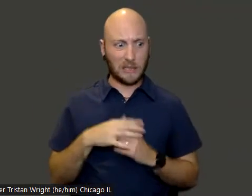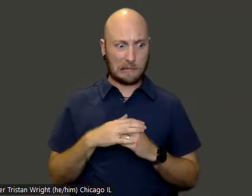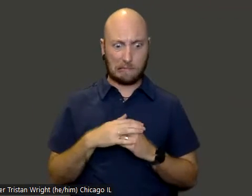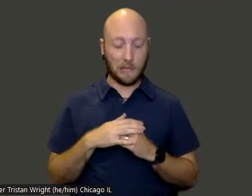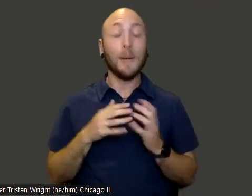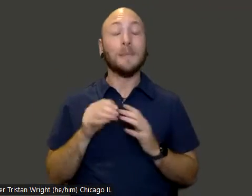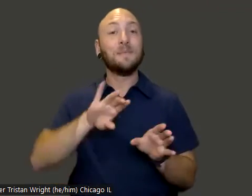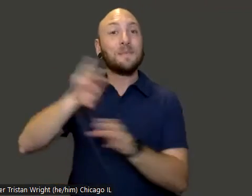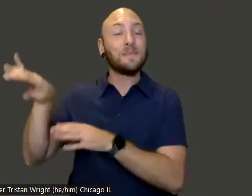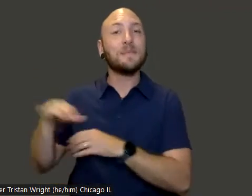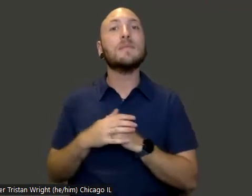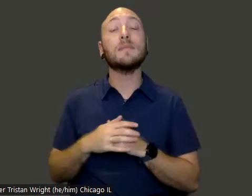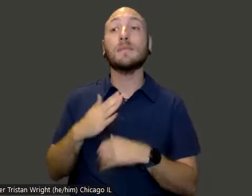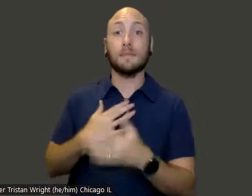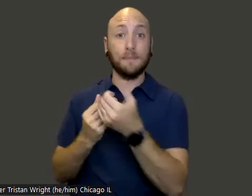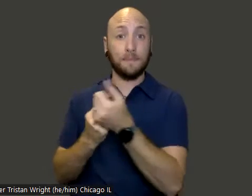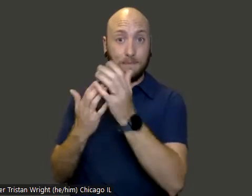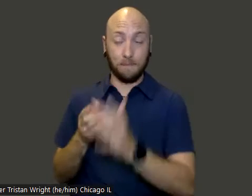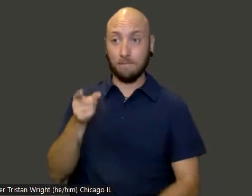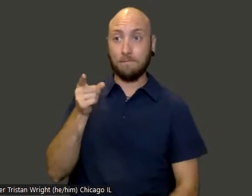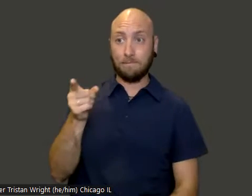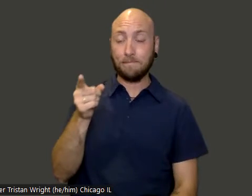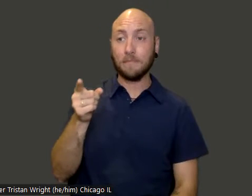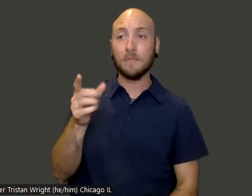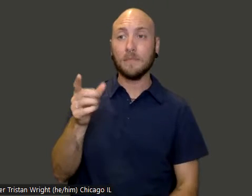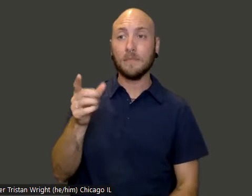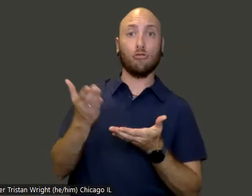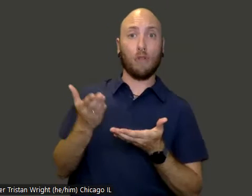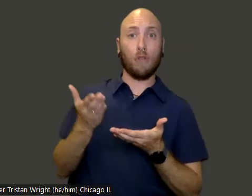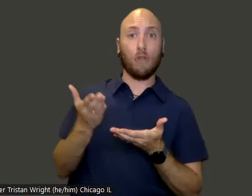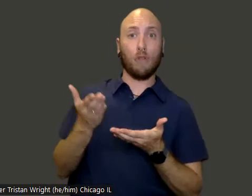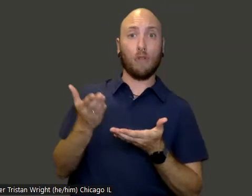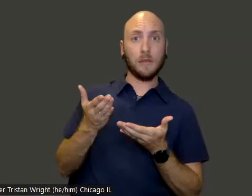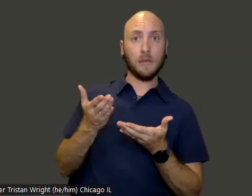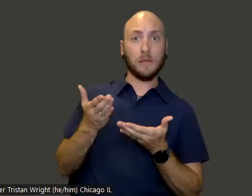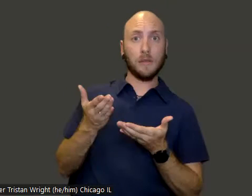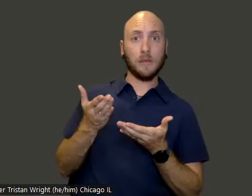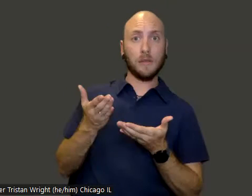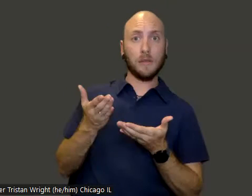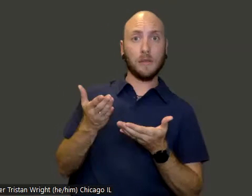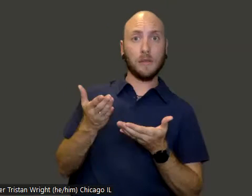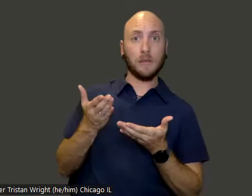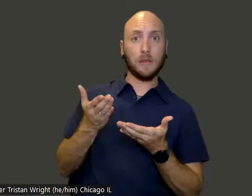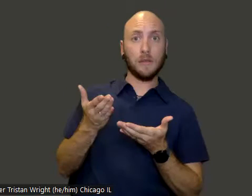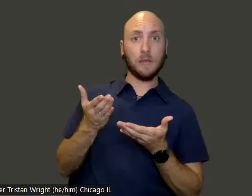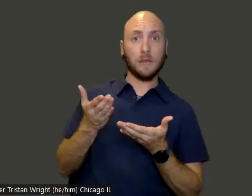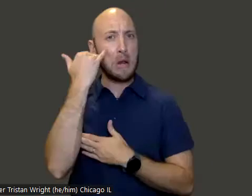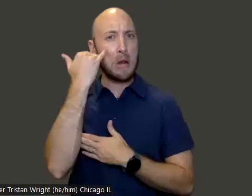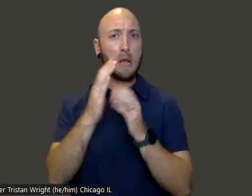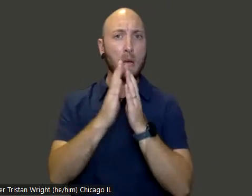my sponsor started suggesting that I pray and meditate upon awakening. And at first I was a little reluctant to do